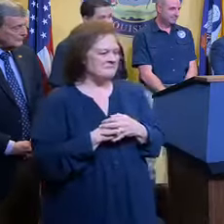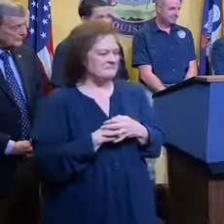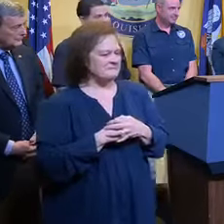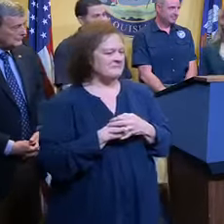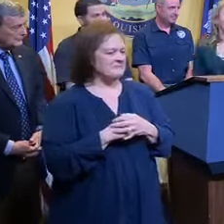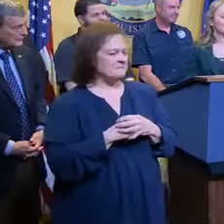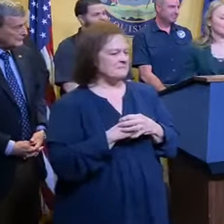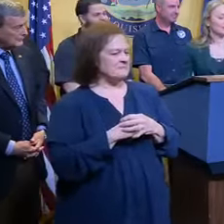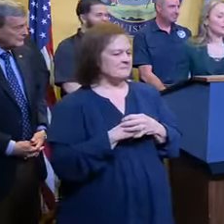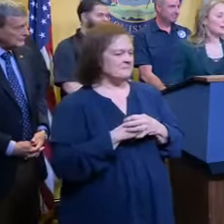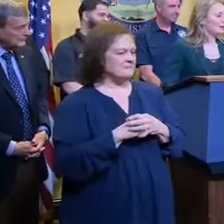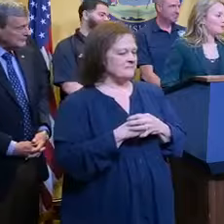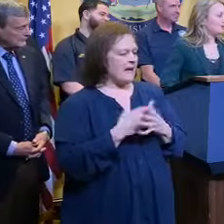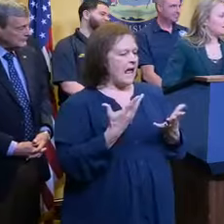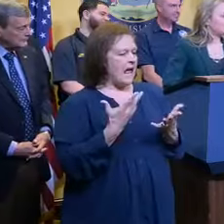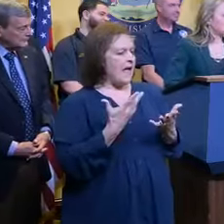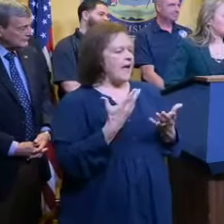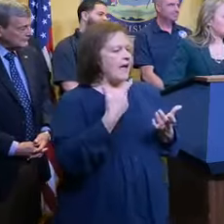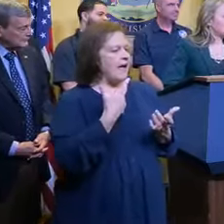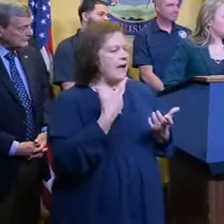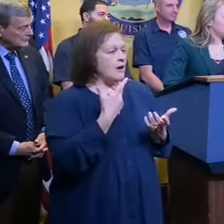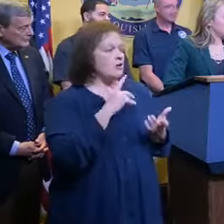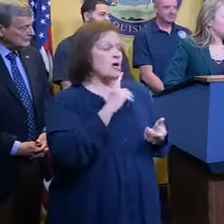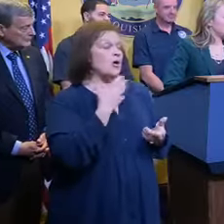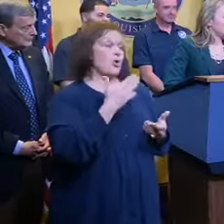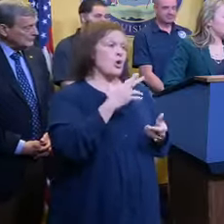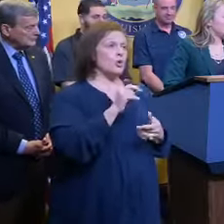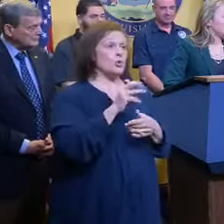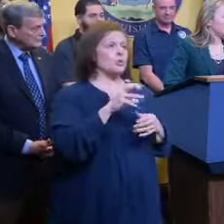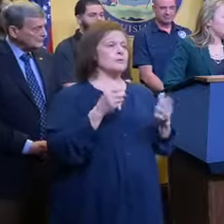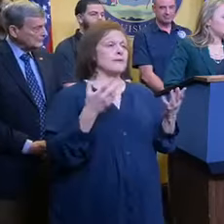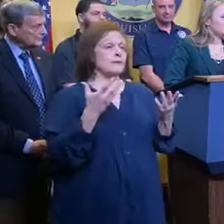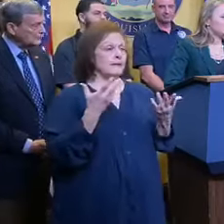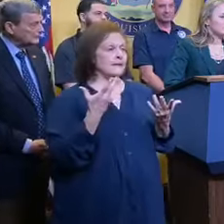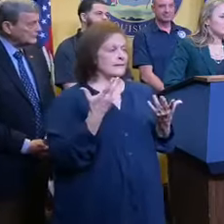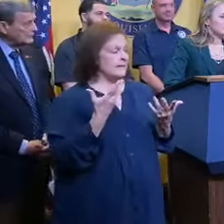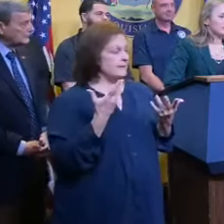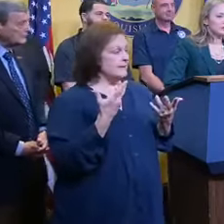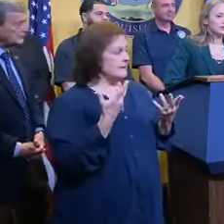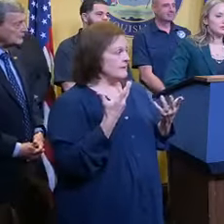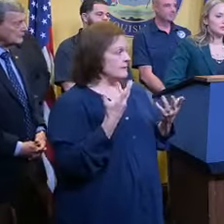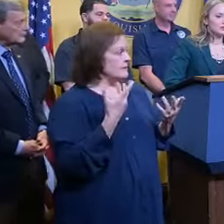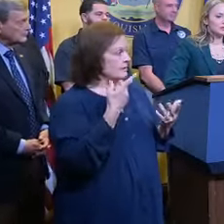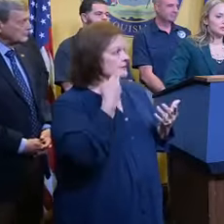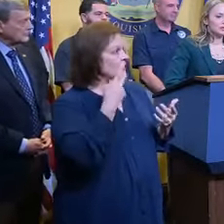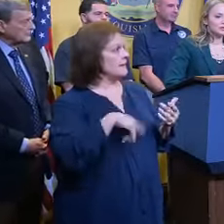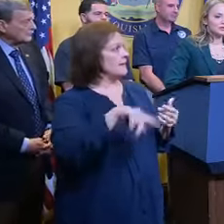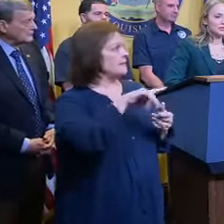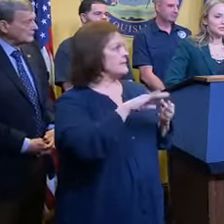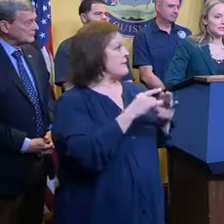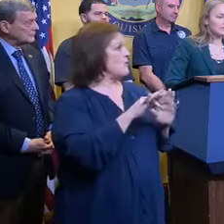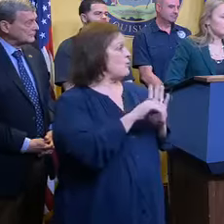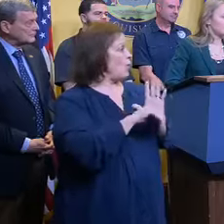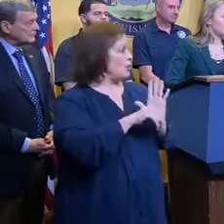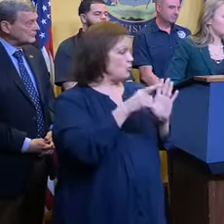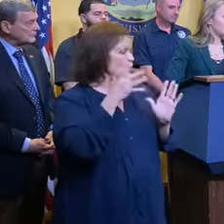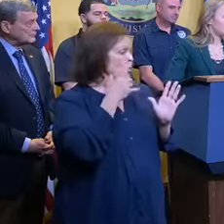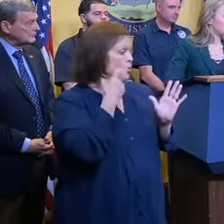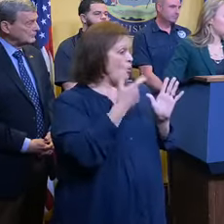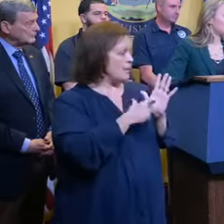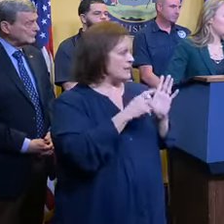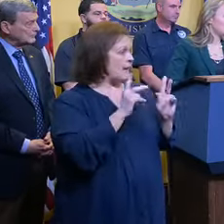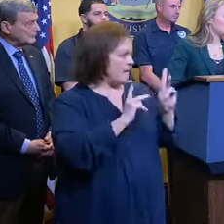Well, I would say, I guess the good news is that as you go around the city of New Orleans, you're certainly going to notice that